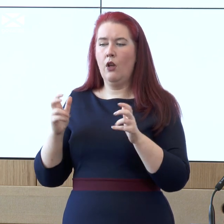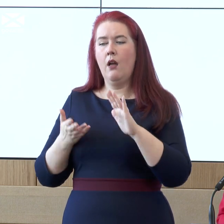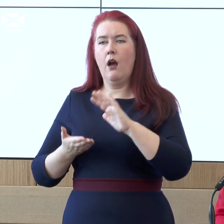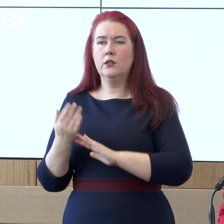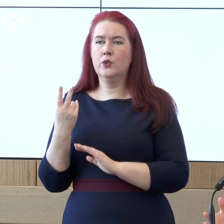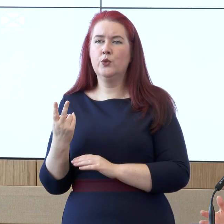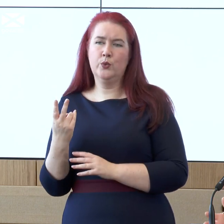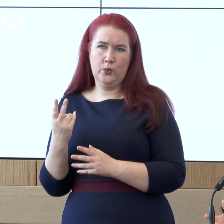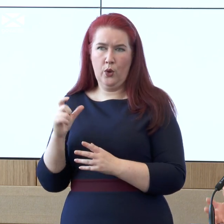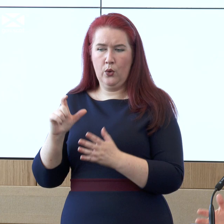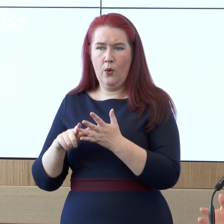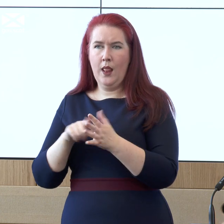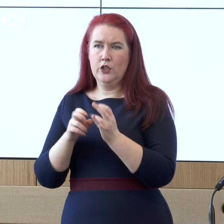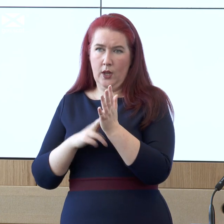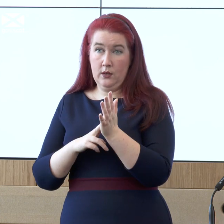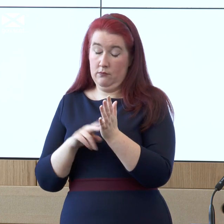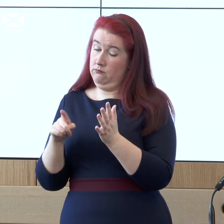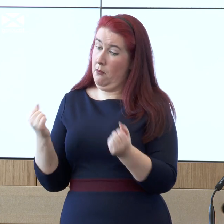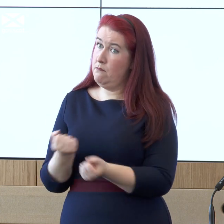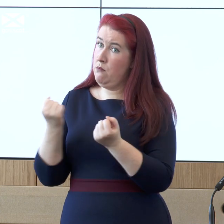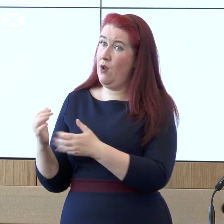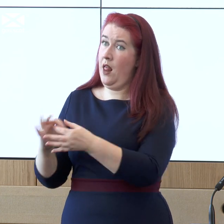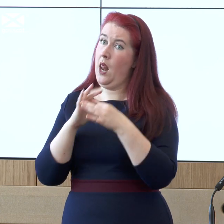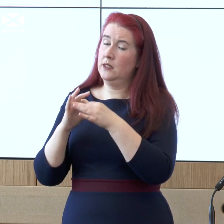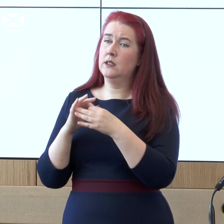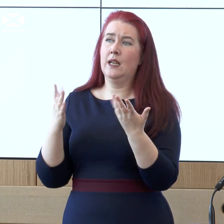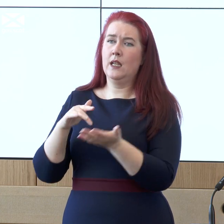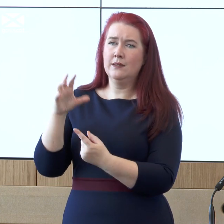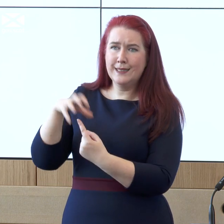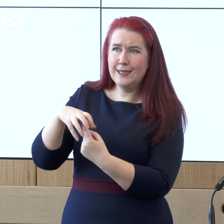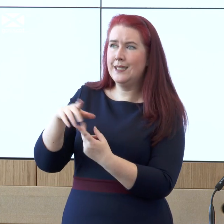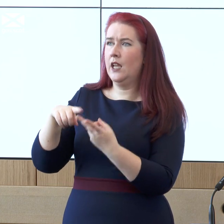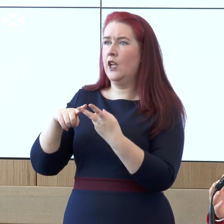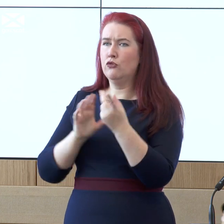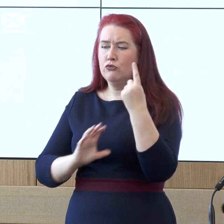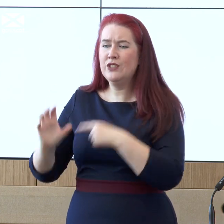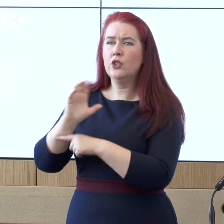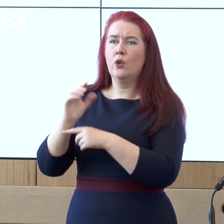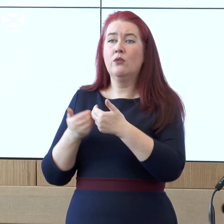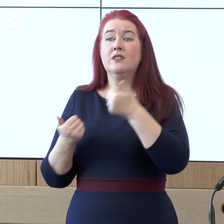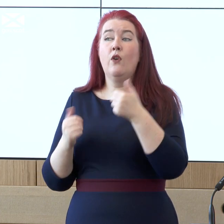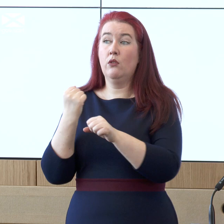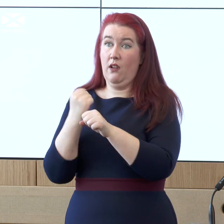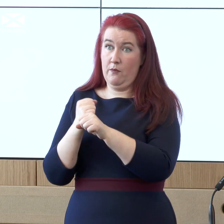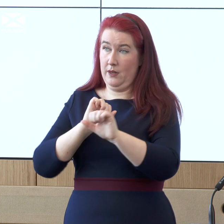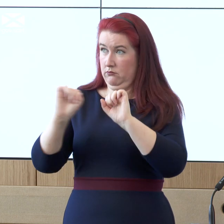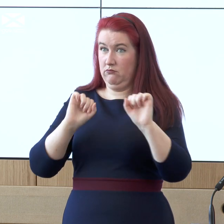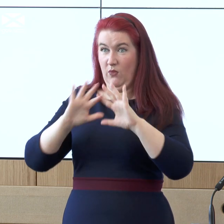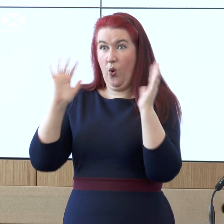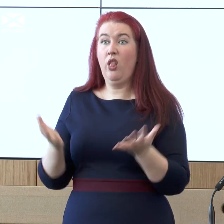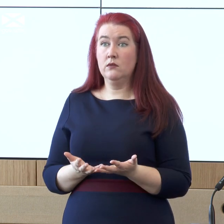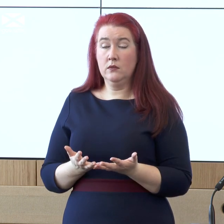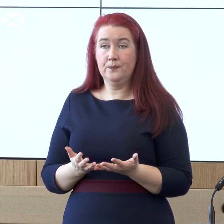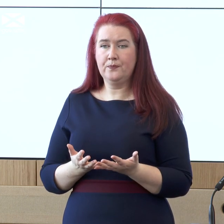Coalition. That is a powerful alliance of city, regional, and devolved governments from around the world.